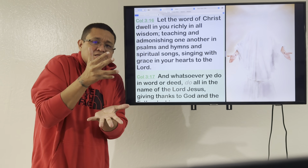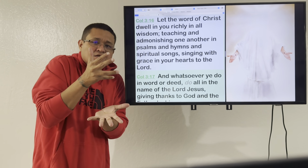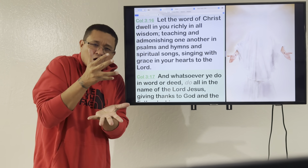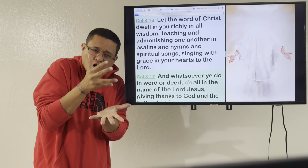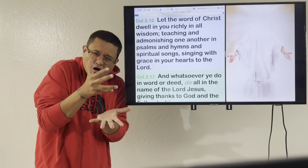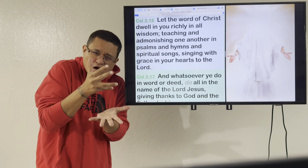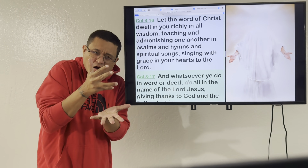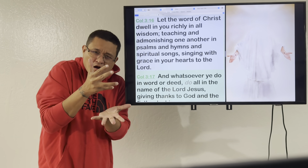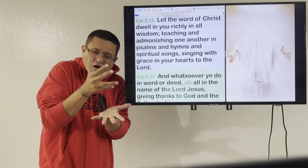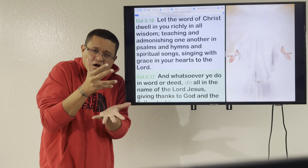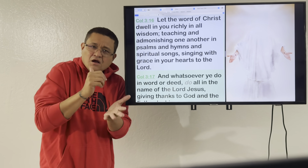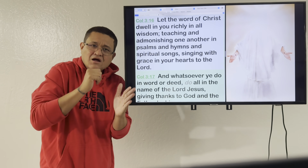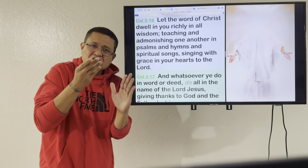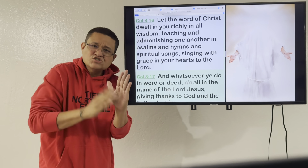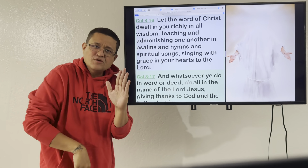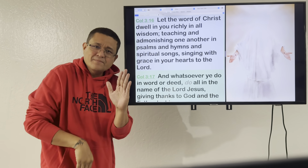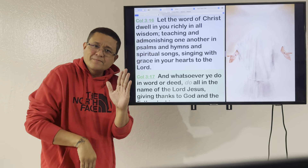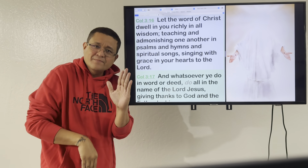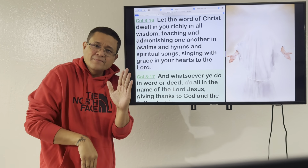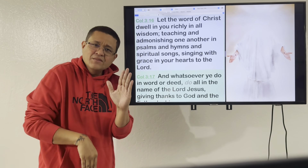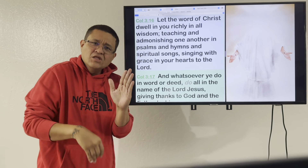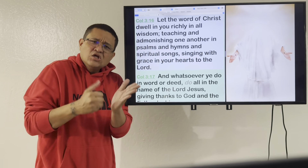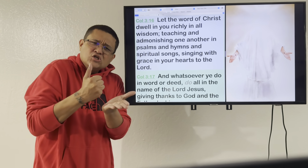So let the Word of Christ dwell in you richly.